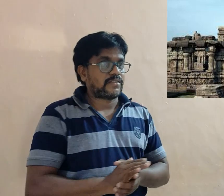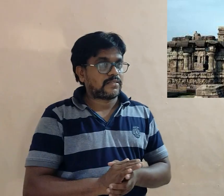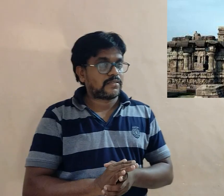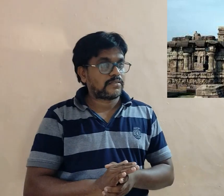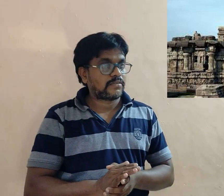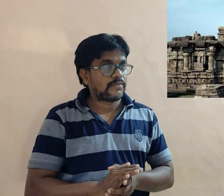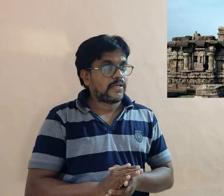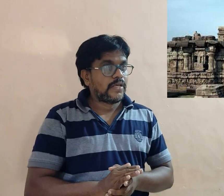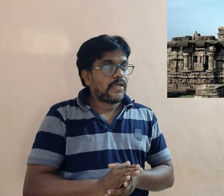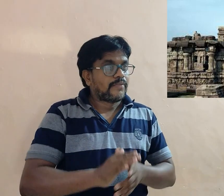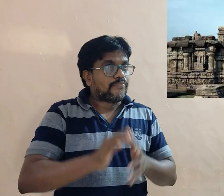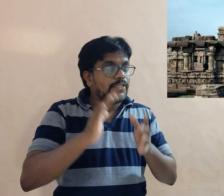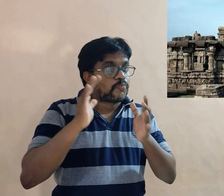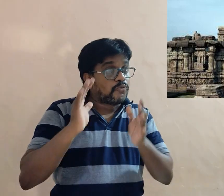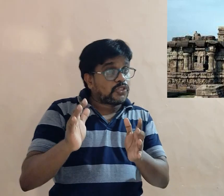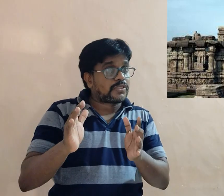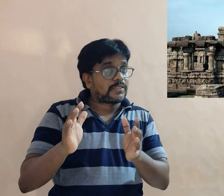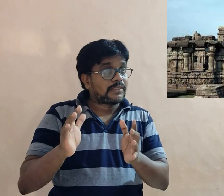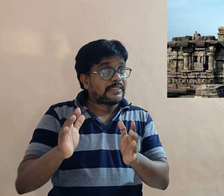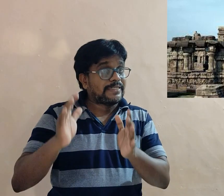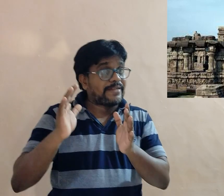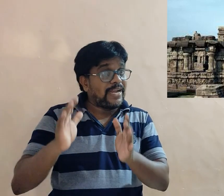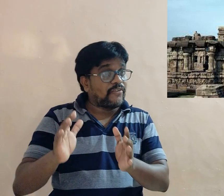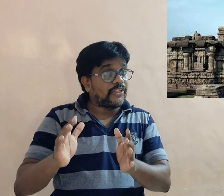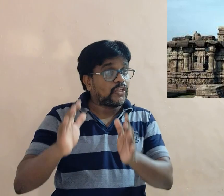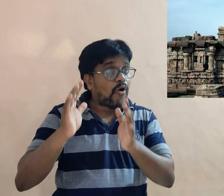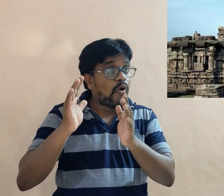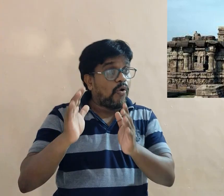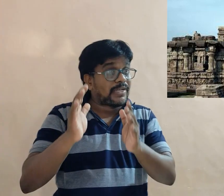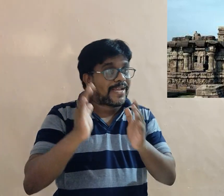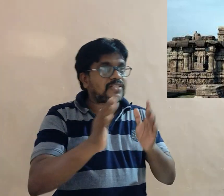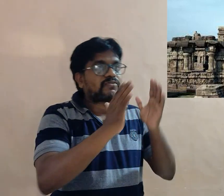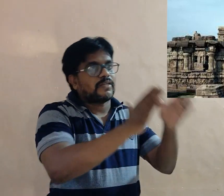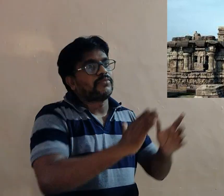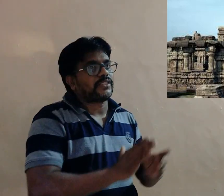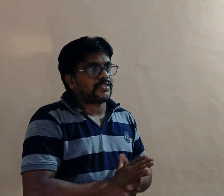monasteries. These books dealt with all kinds of subjects